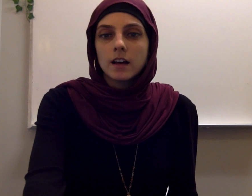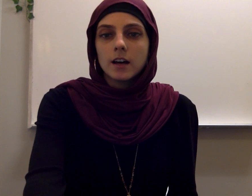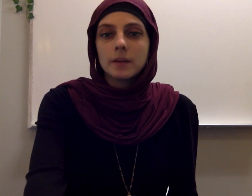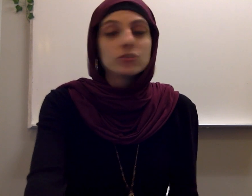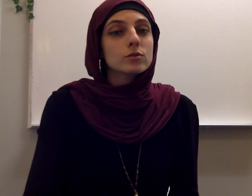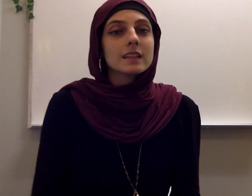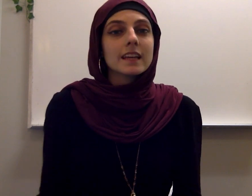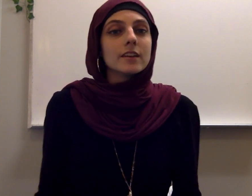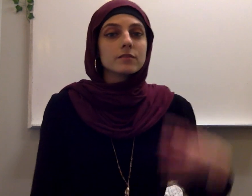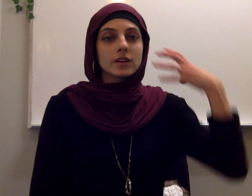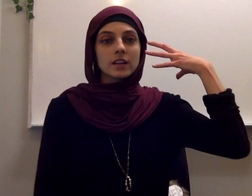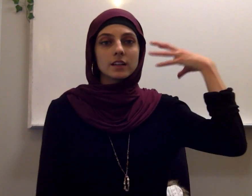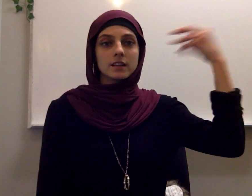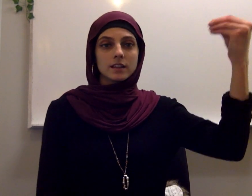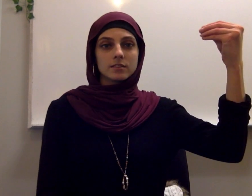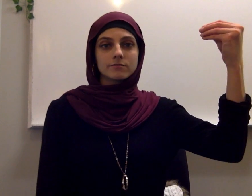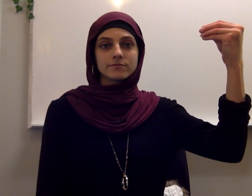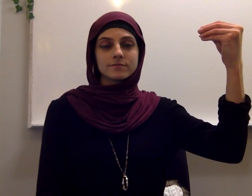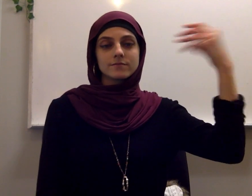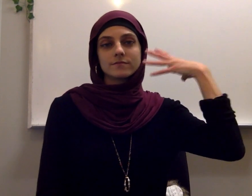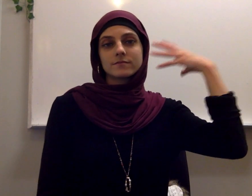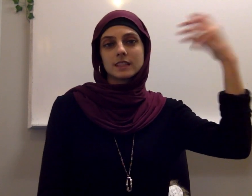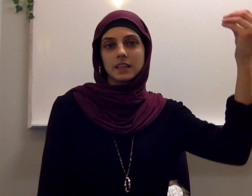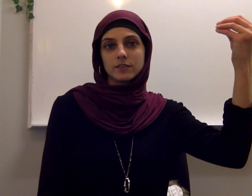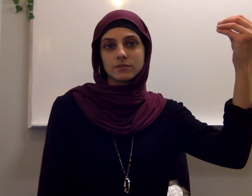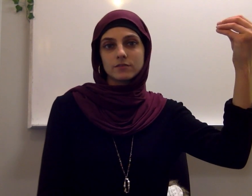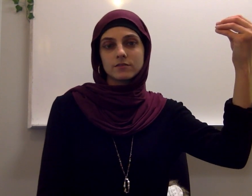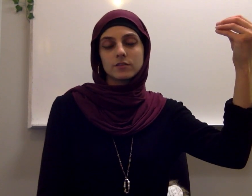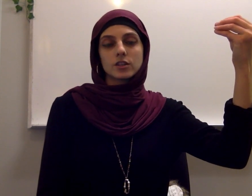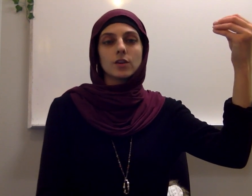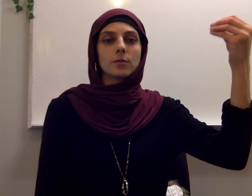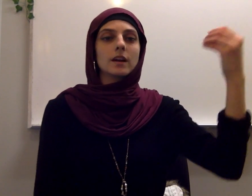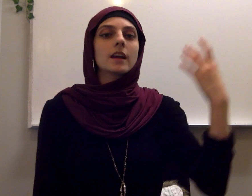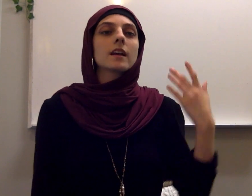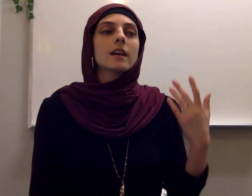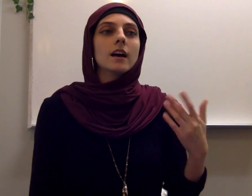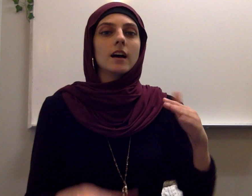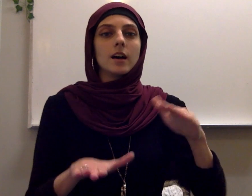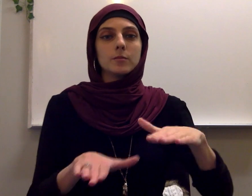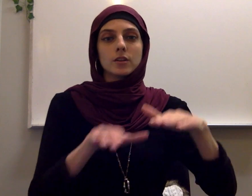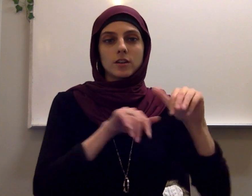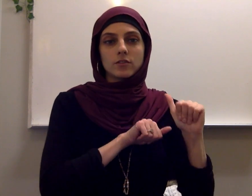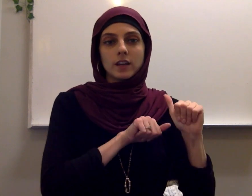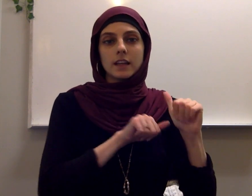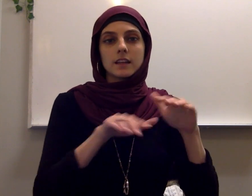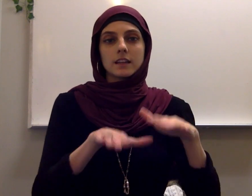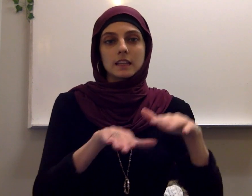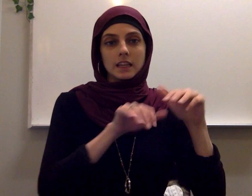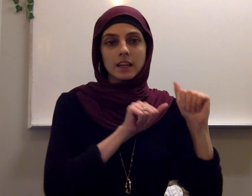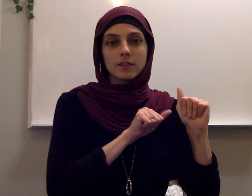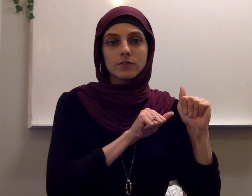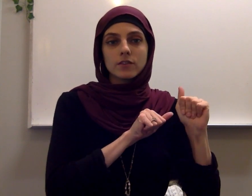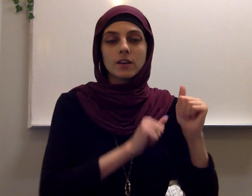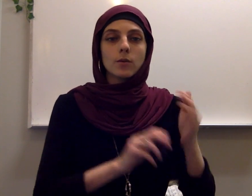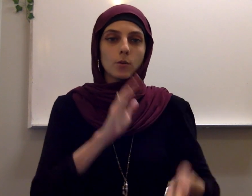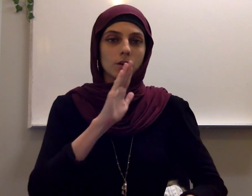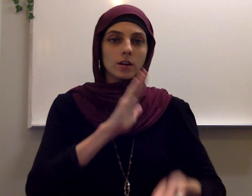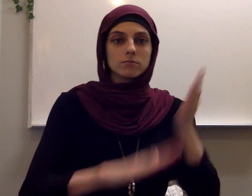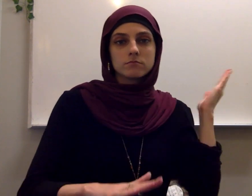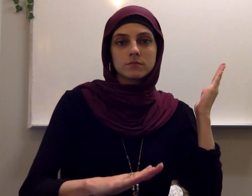Okay. To leave. Leave. Or go away. You can also sign leave or